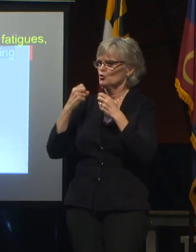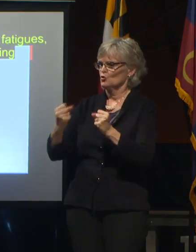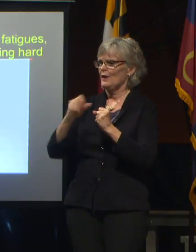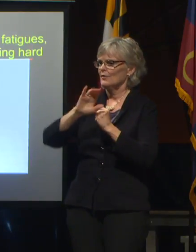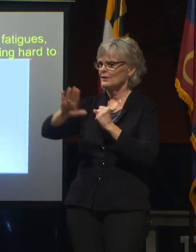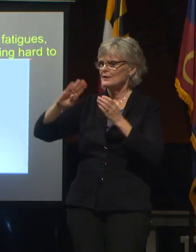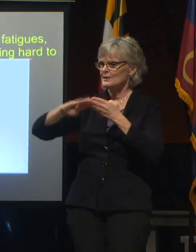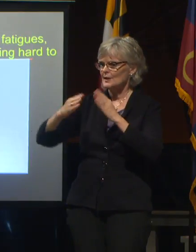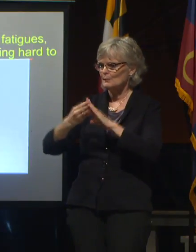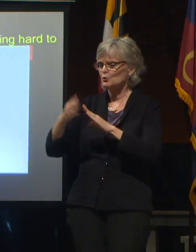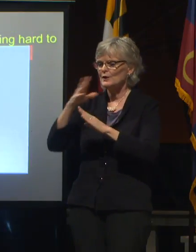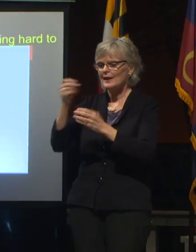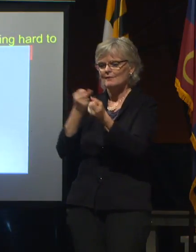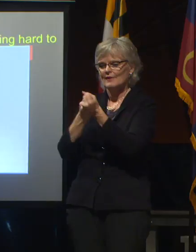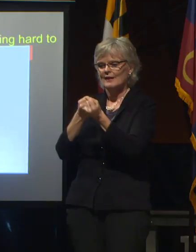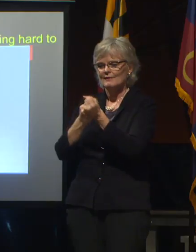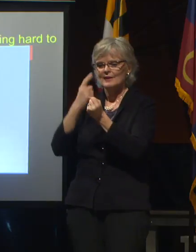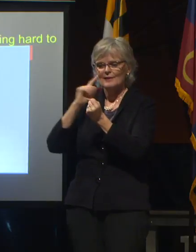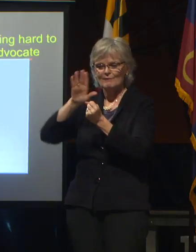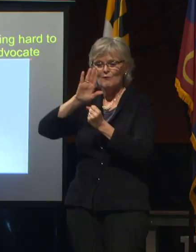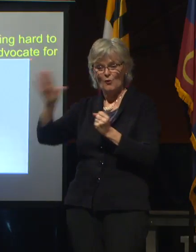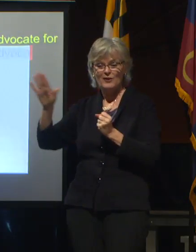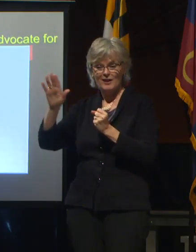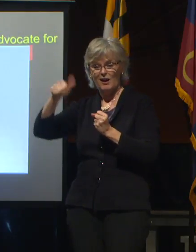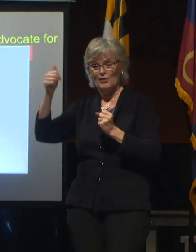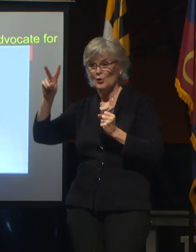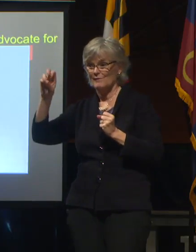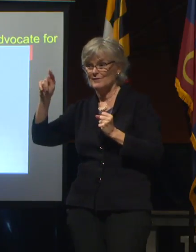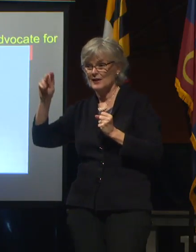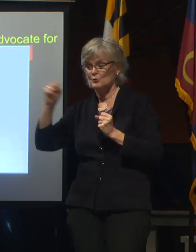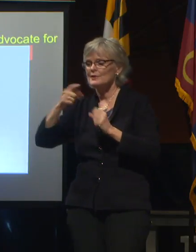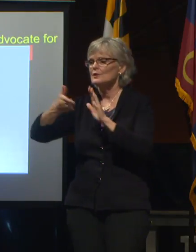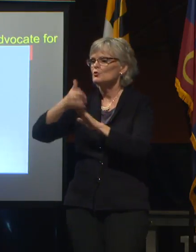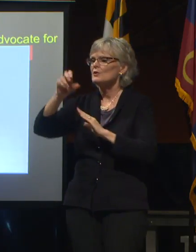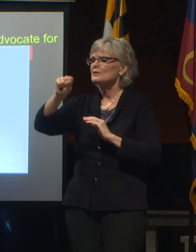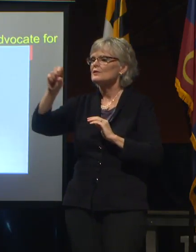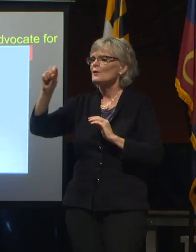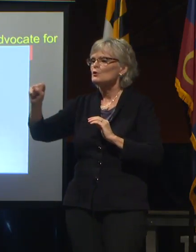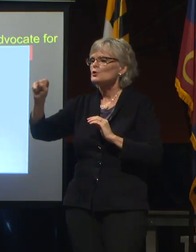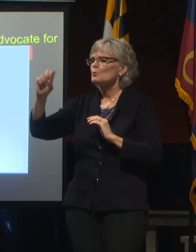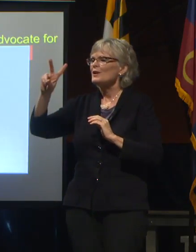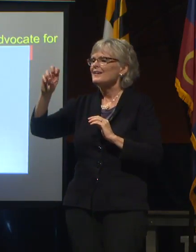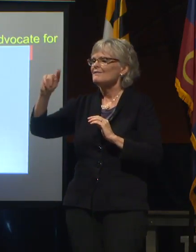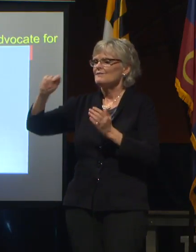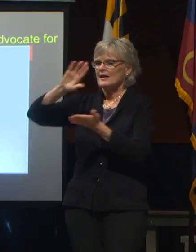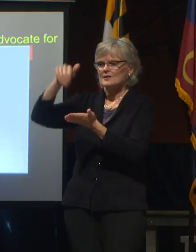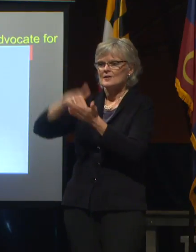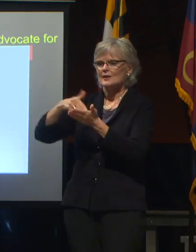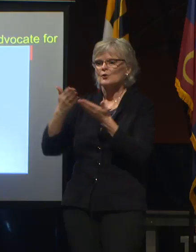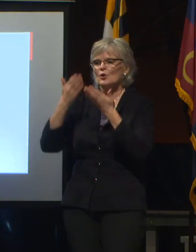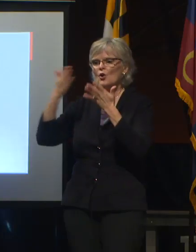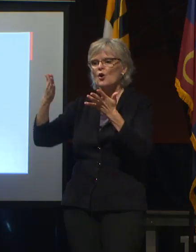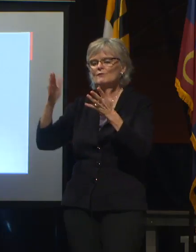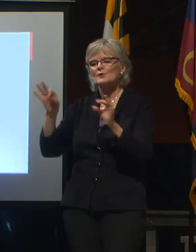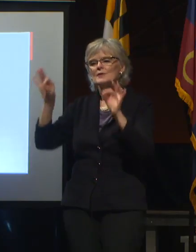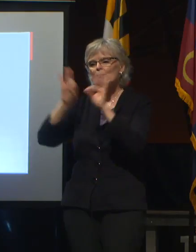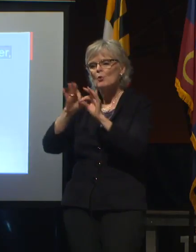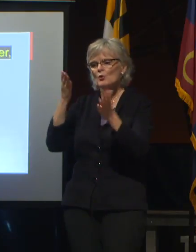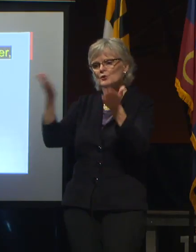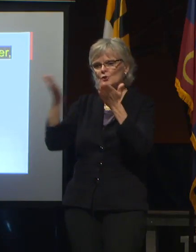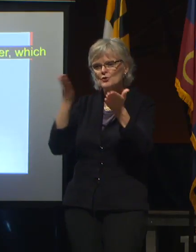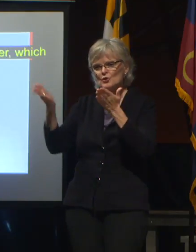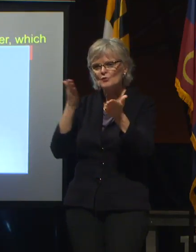community and to advocate for his fellow veterans. He runs the Silver Spring Vet Center, which offers a number of important